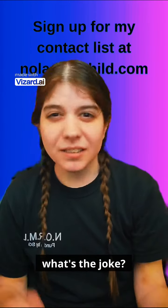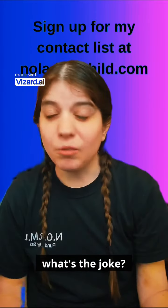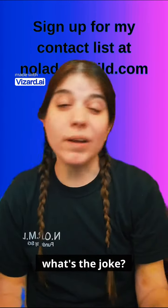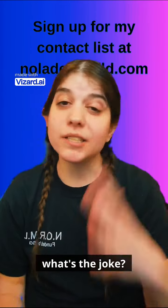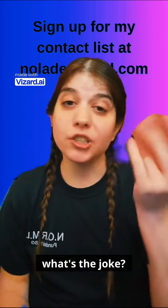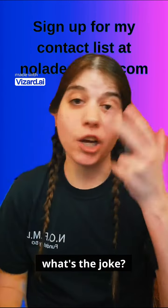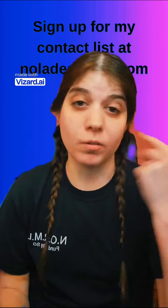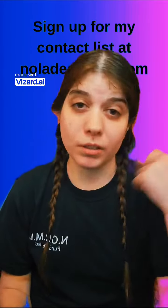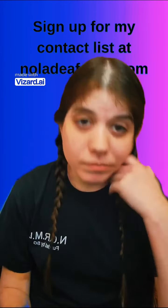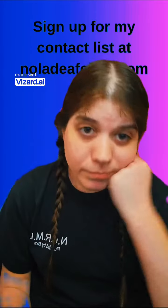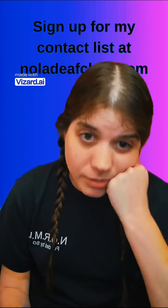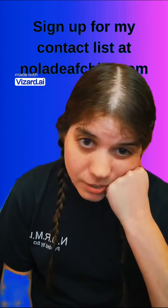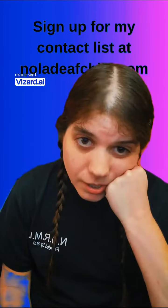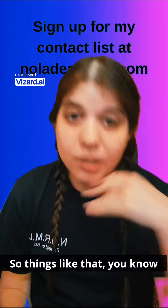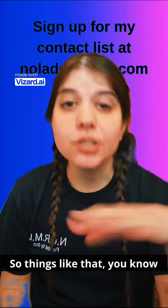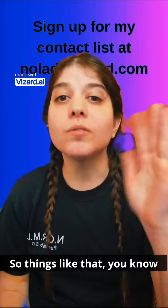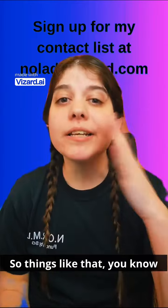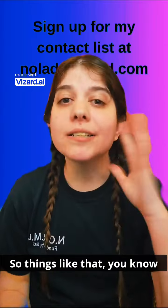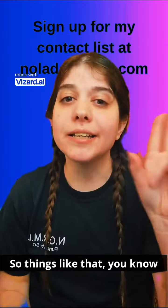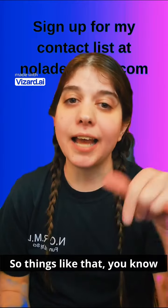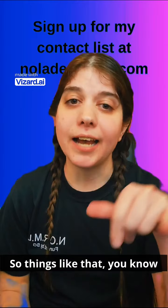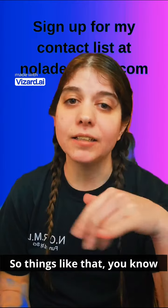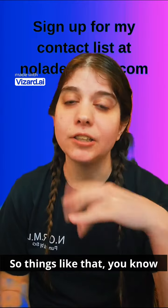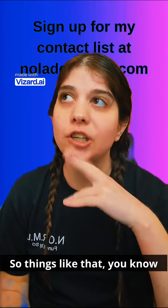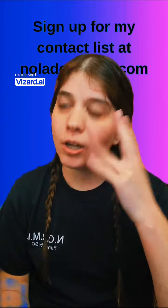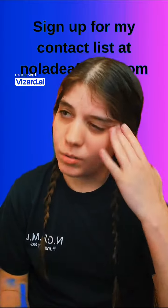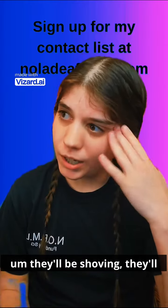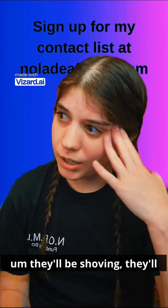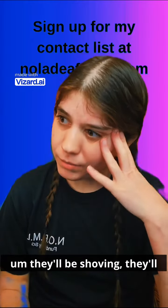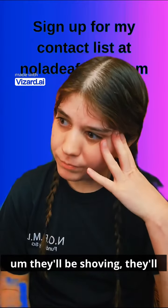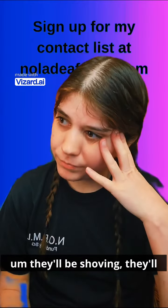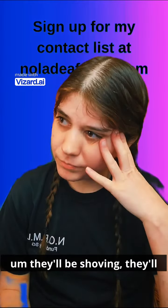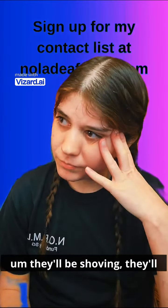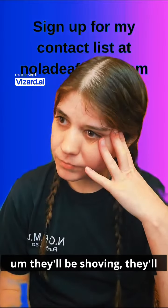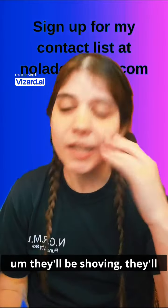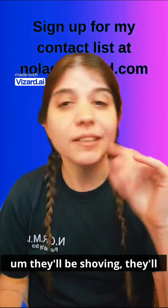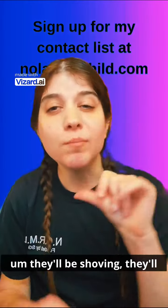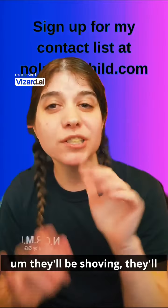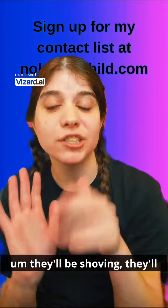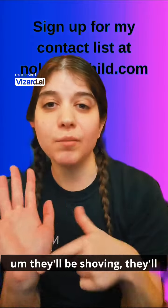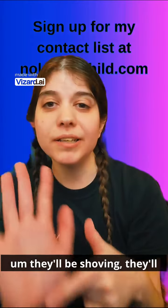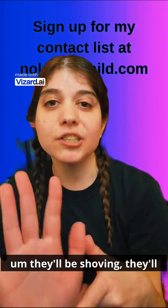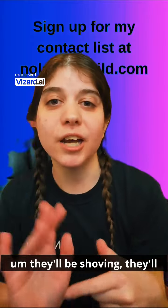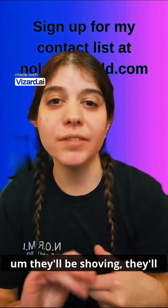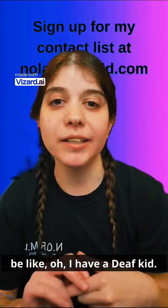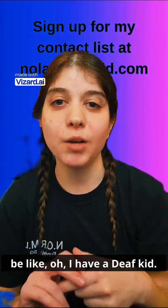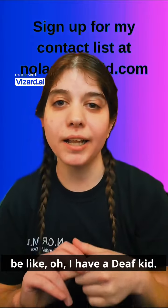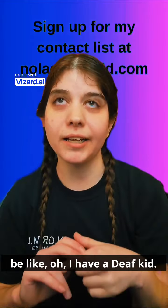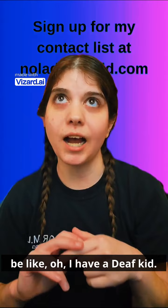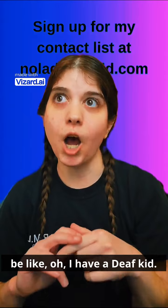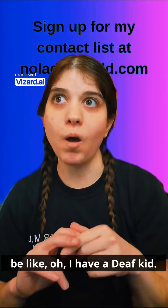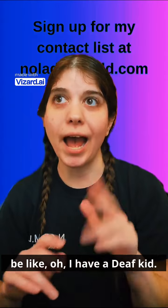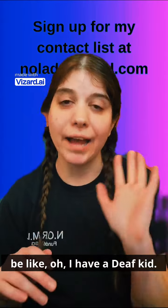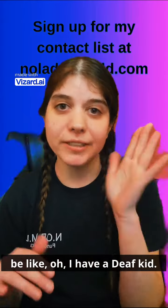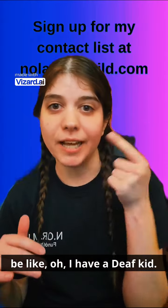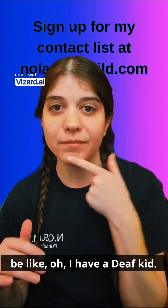What's the joke? So things like that, you know, they'll be shoving, they'll be like, oh, I have a deaf